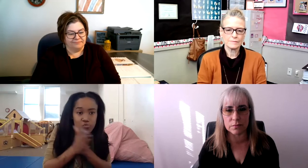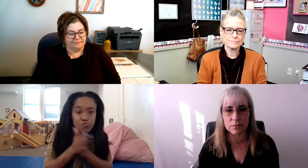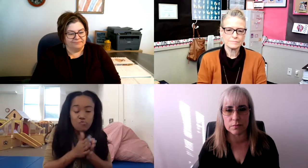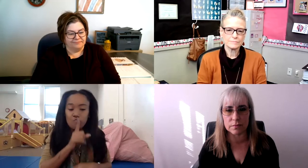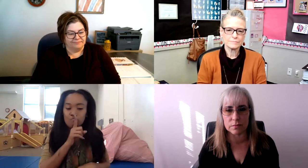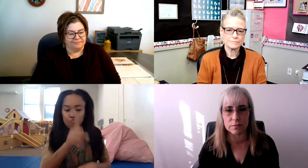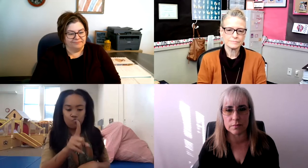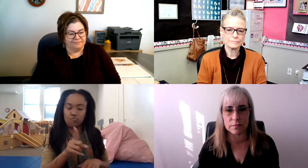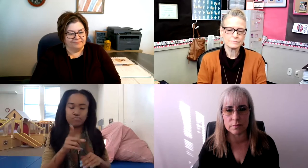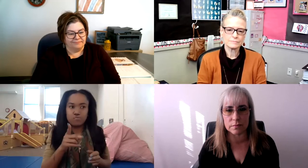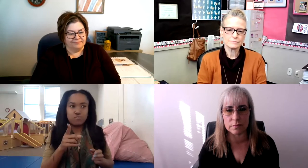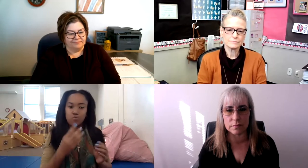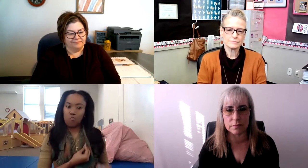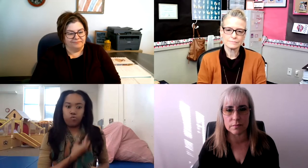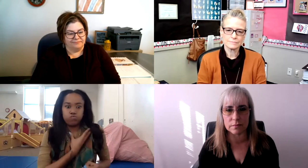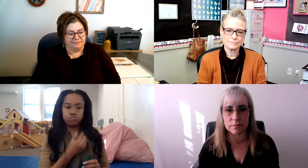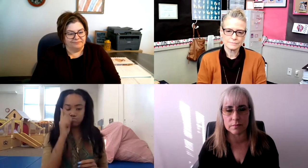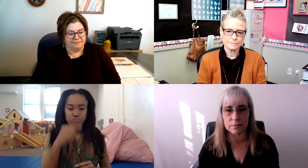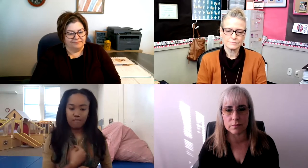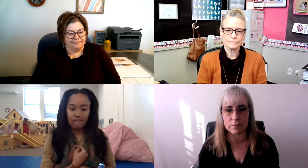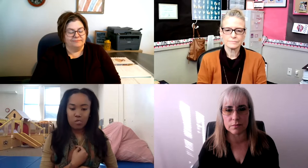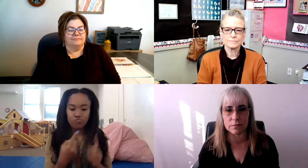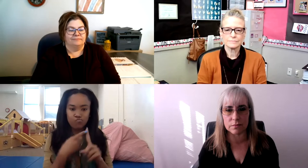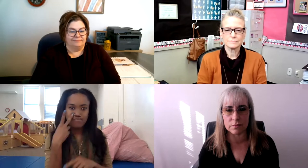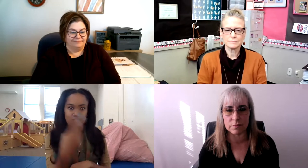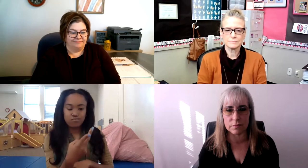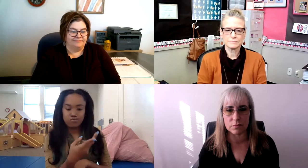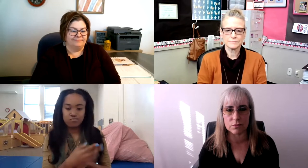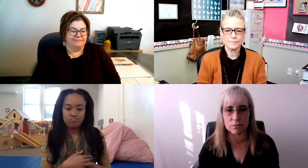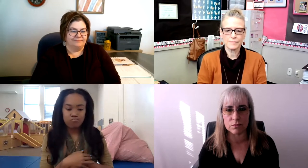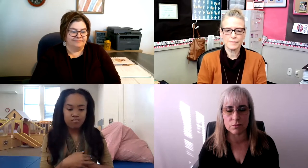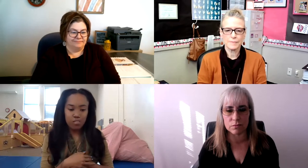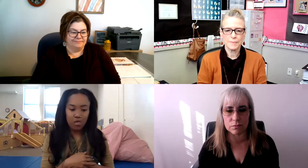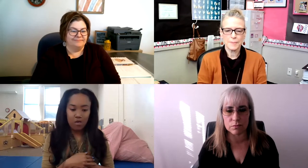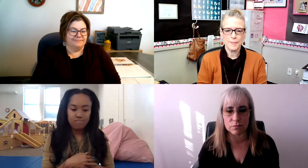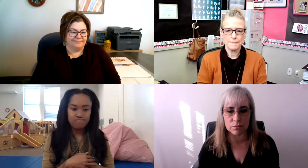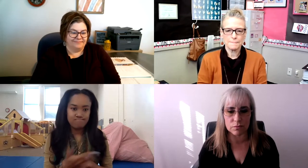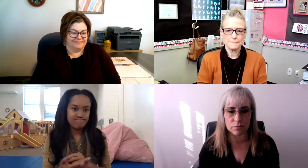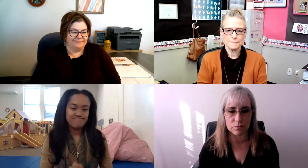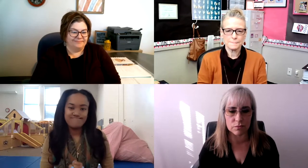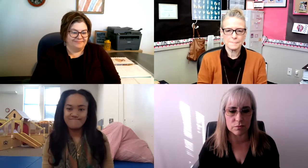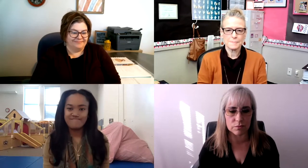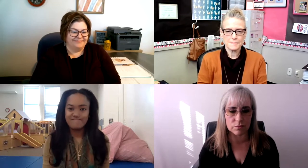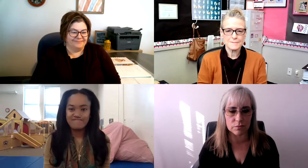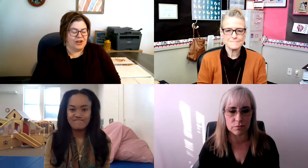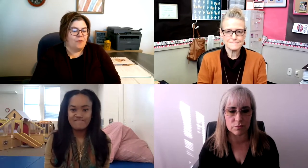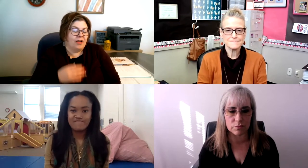see the family's commitment and motivation. And that's so inspiring for me when I see that.